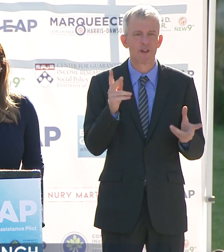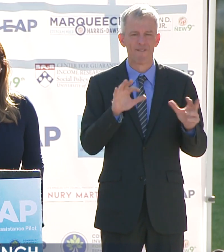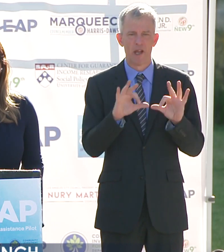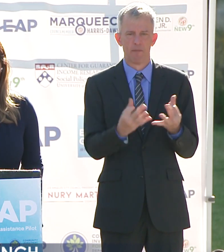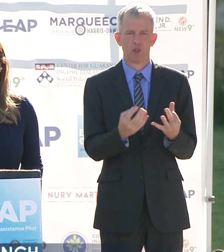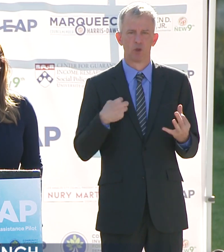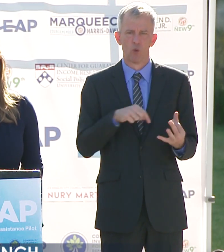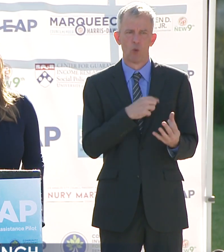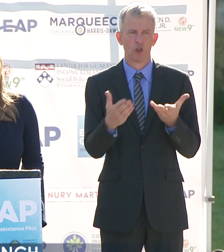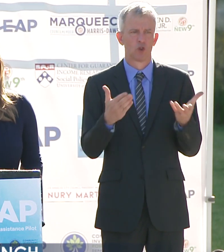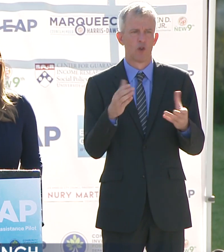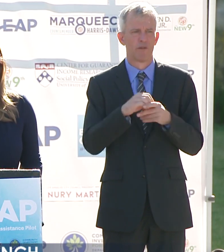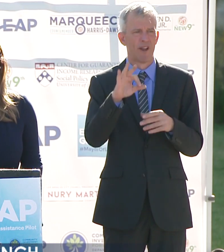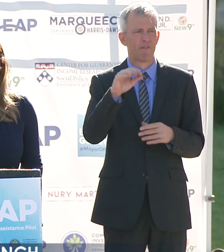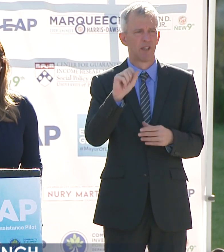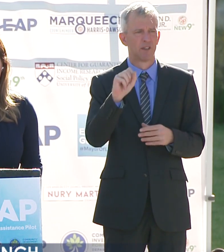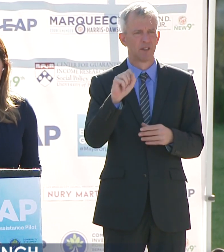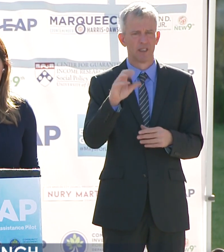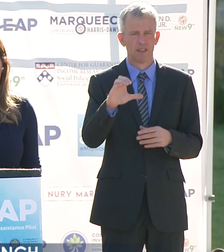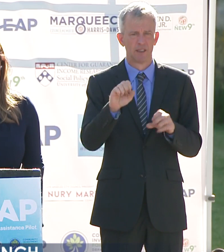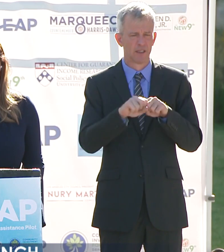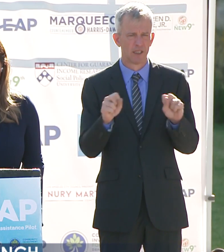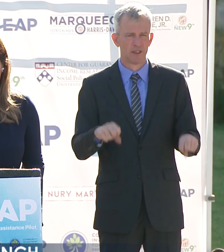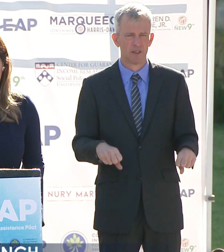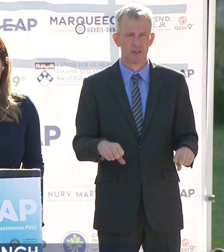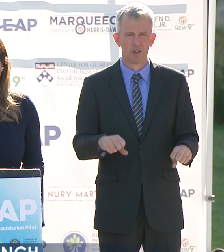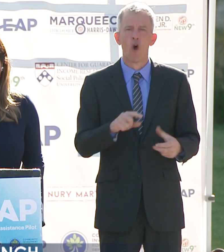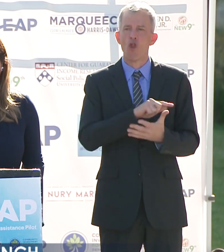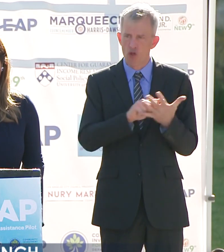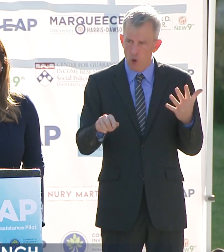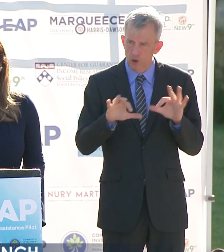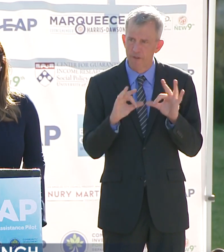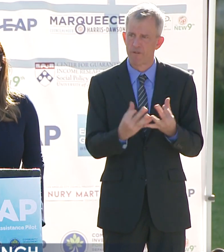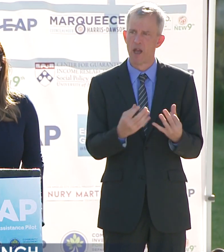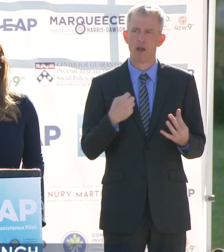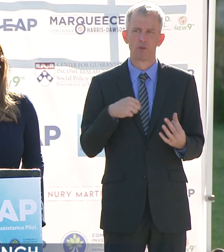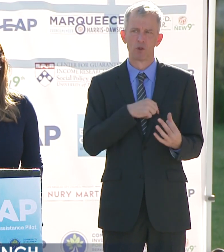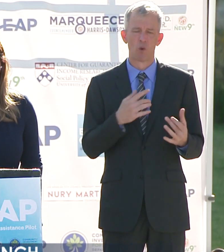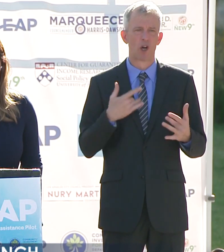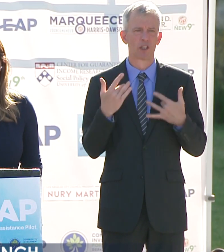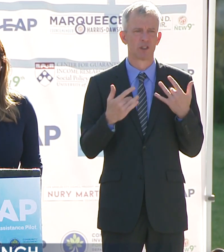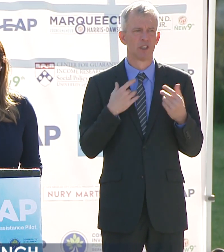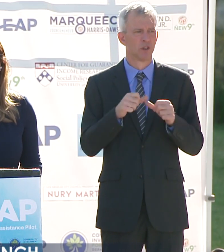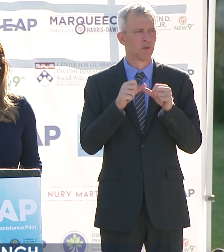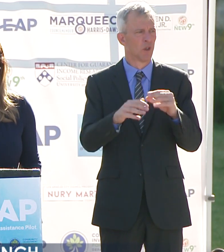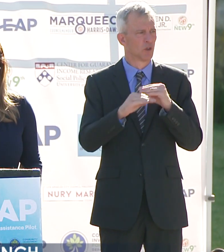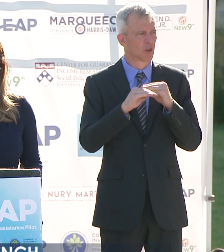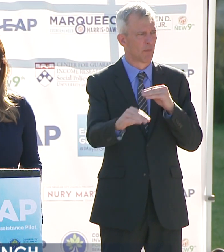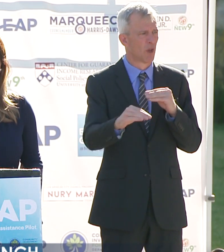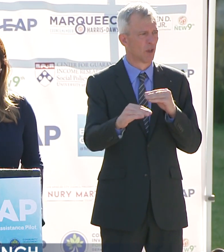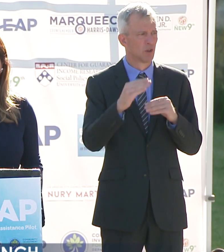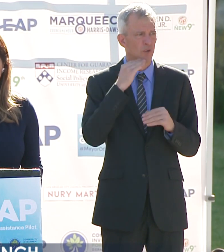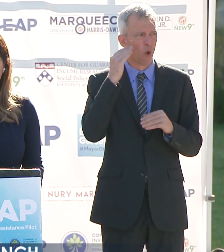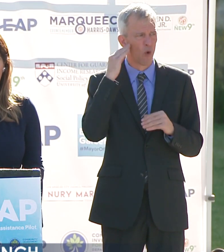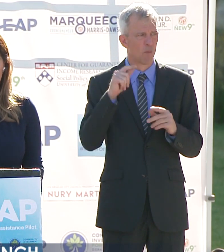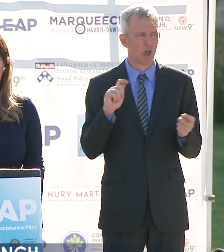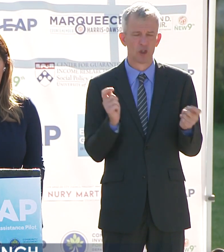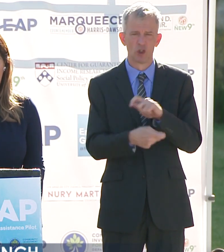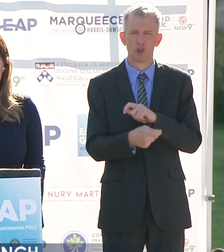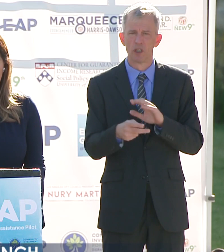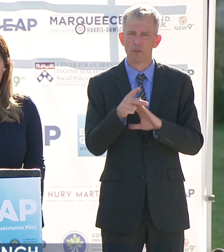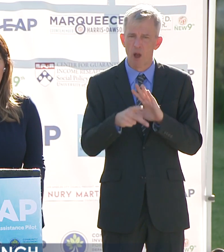very excited about the potential to permanently stabilize households and change policy so that we have the ability to